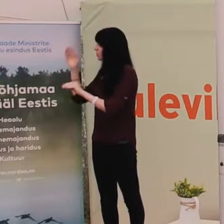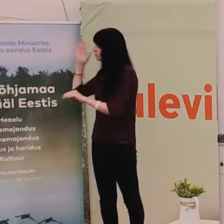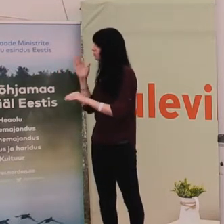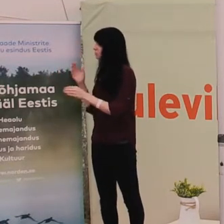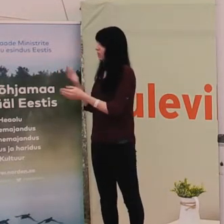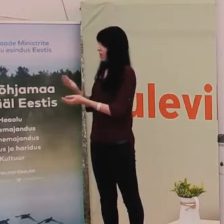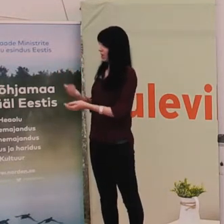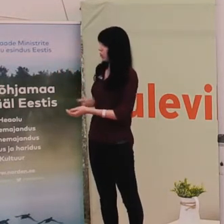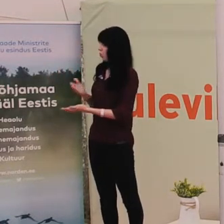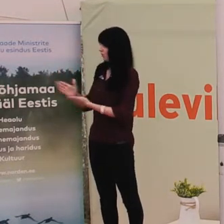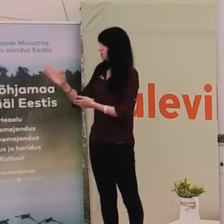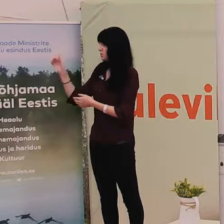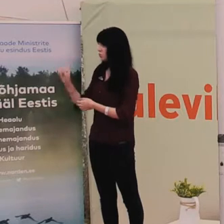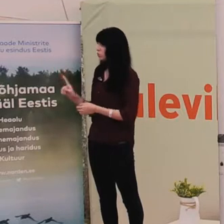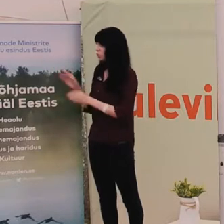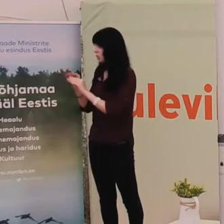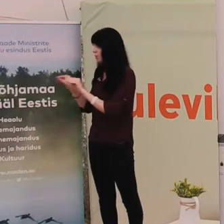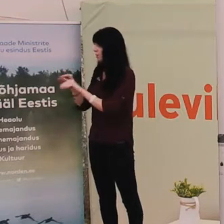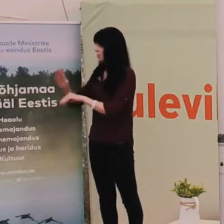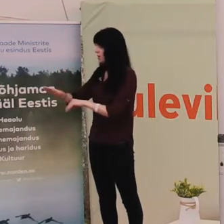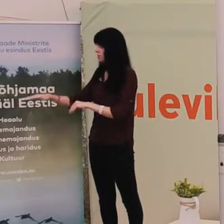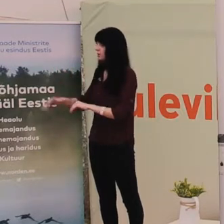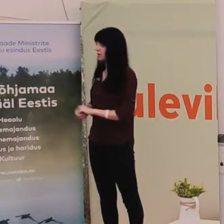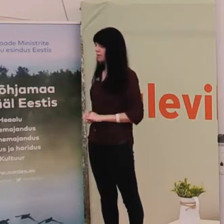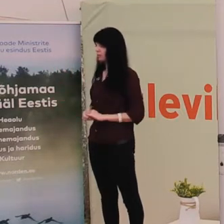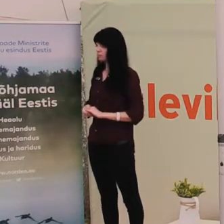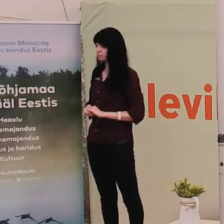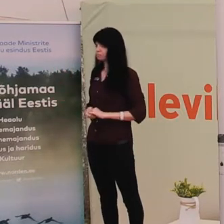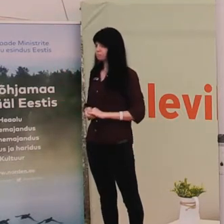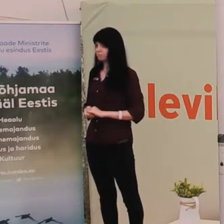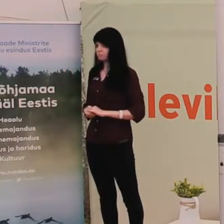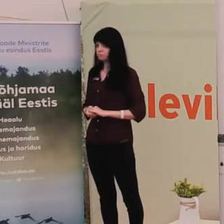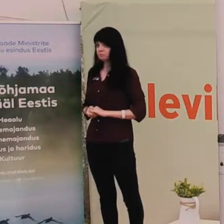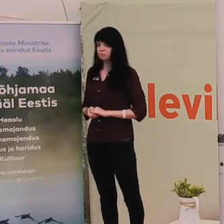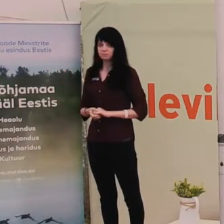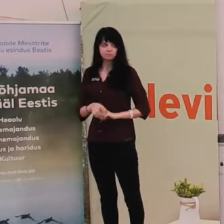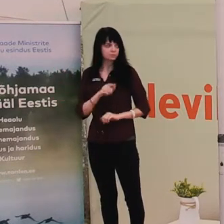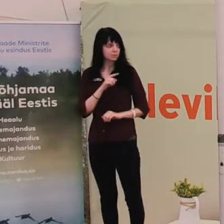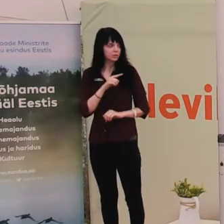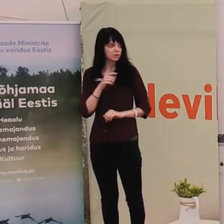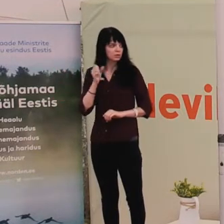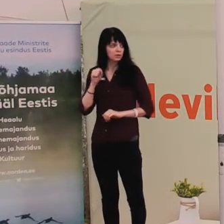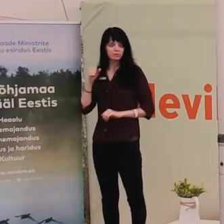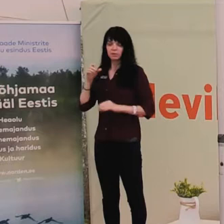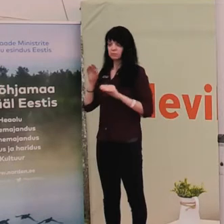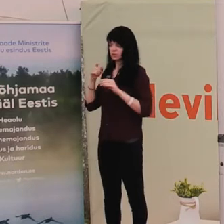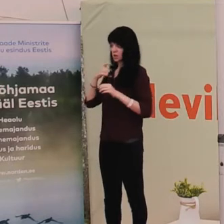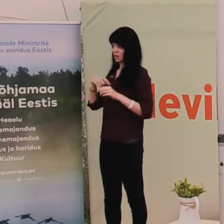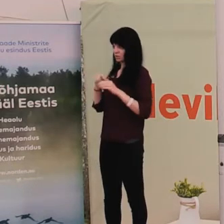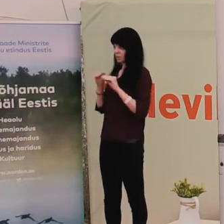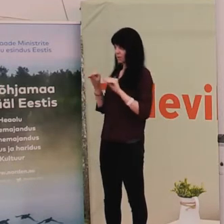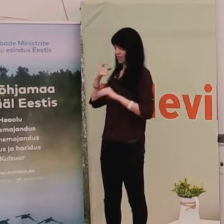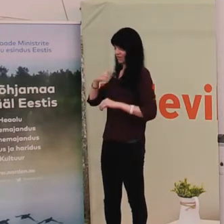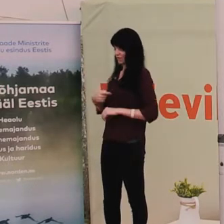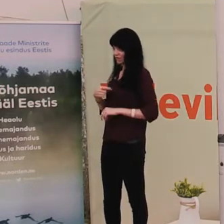But that's not, of course, the answer to everyone. Just as a teacher, it's always interesting to